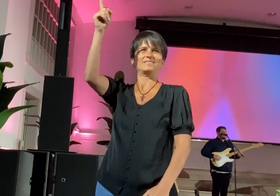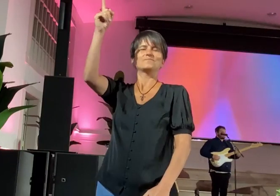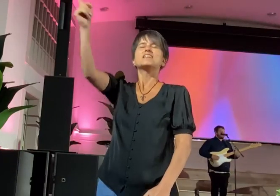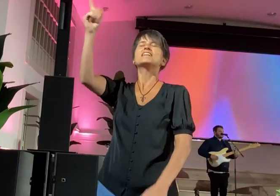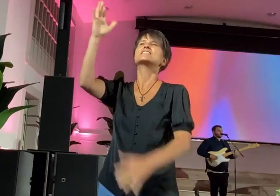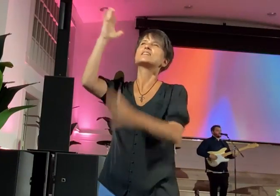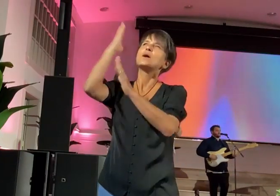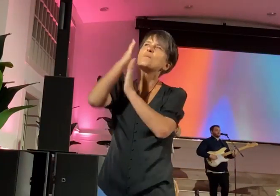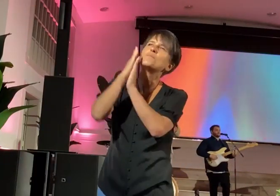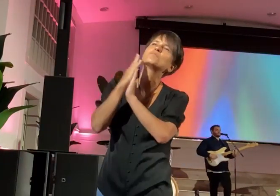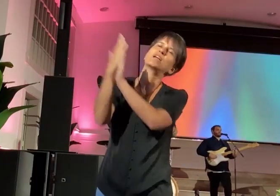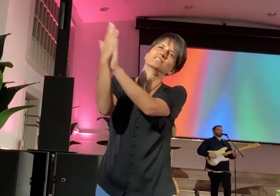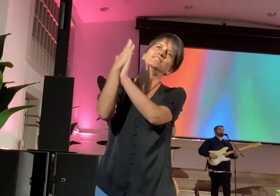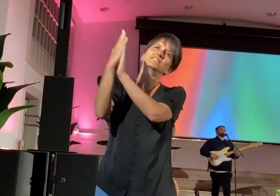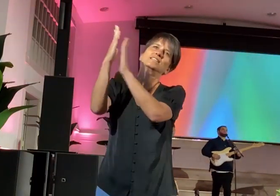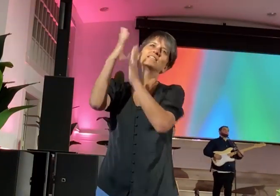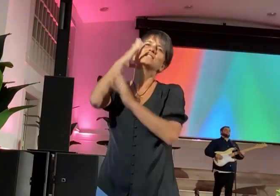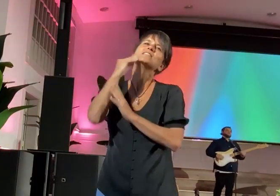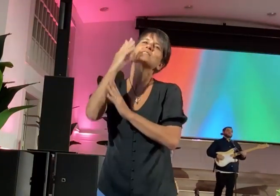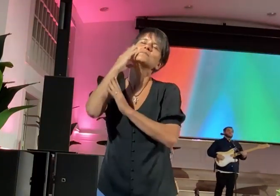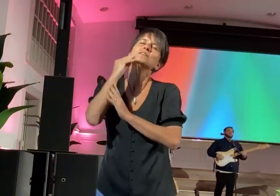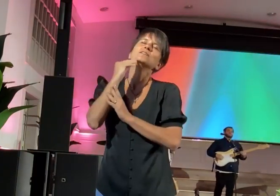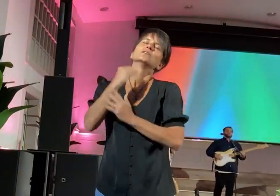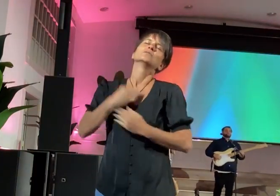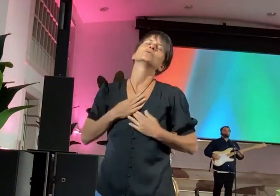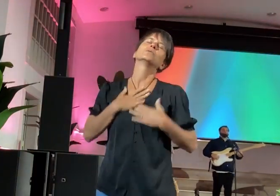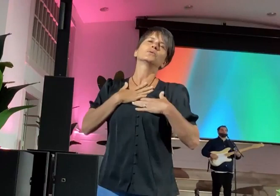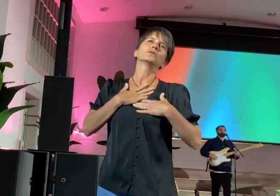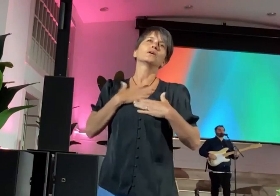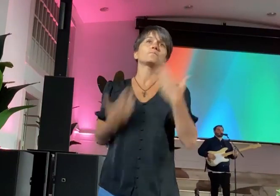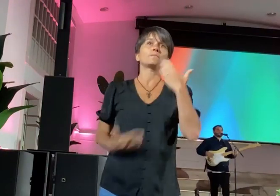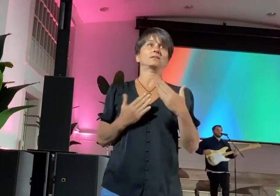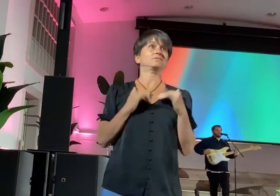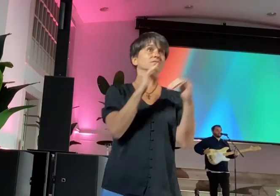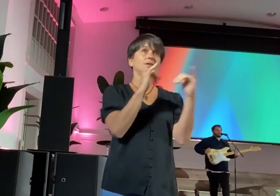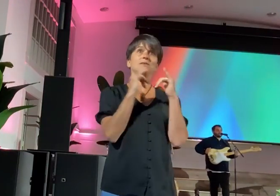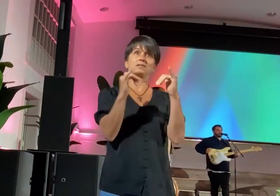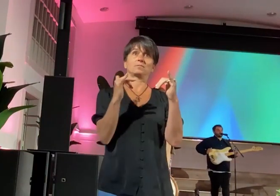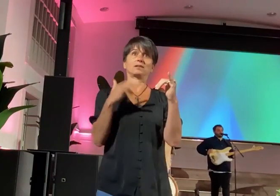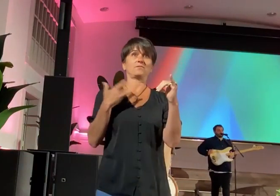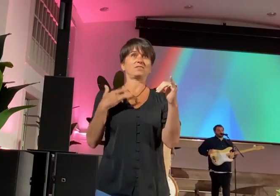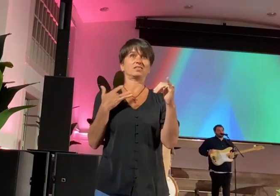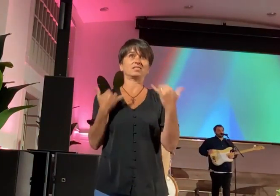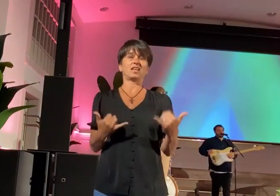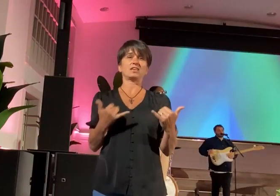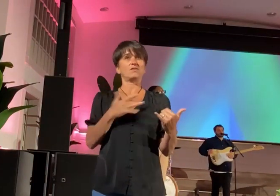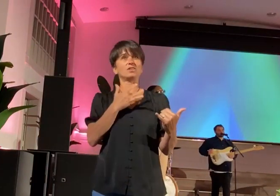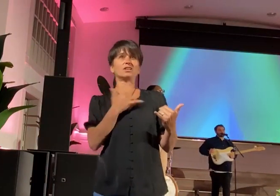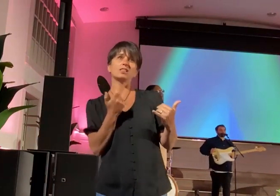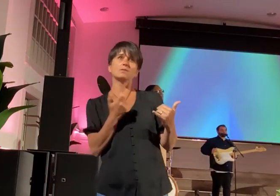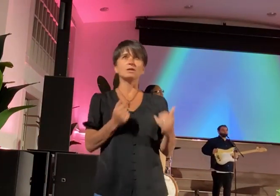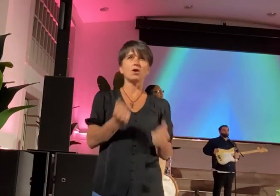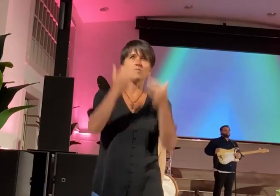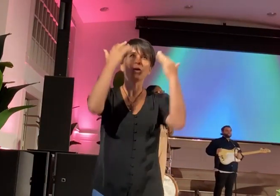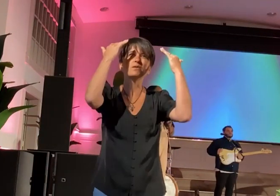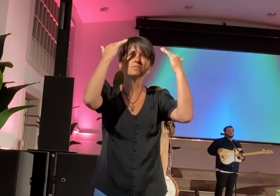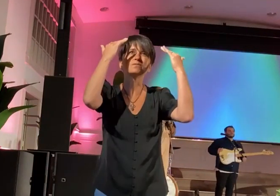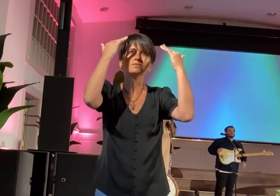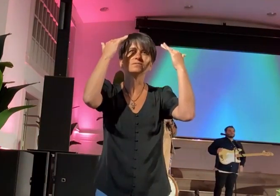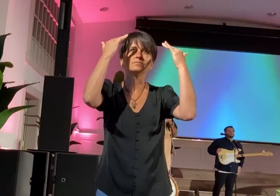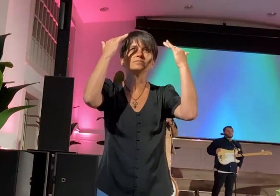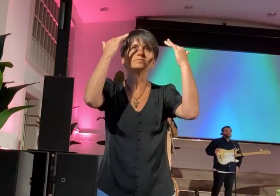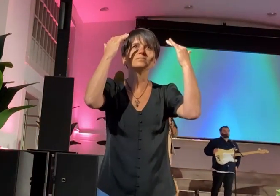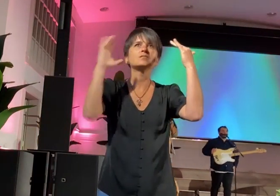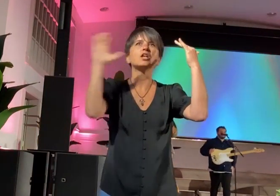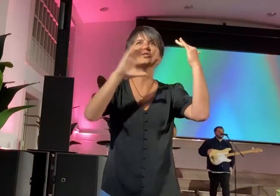presence. So if you're carrying something, maybe like me today, a little overwhelmed,